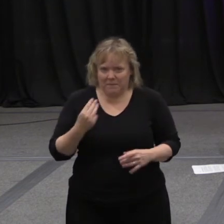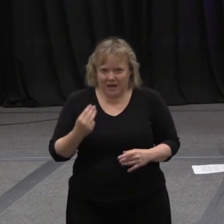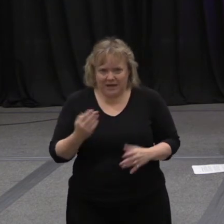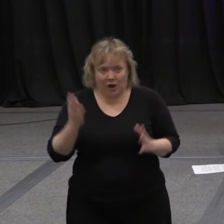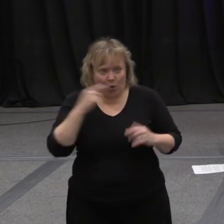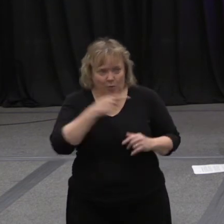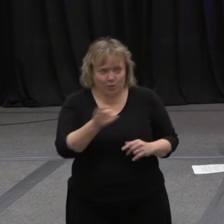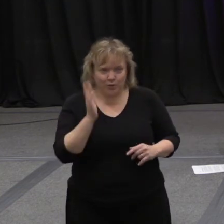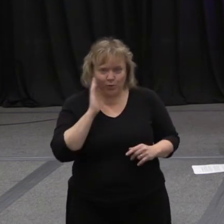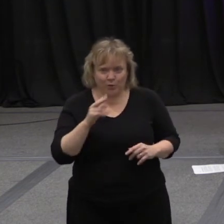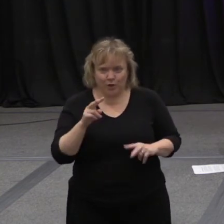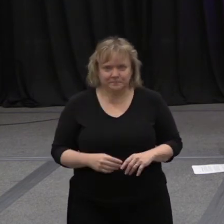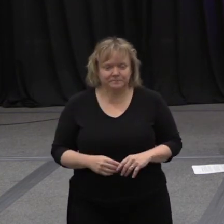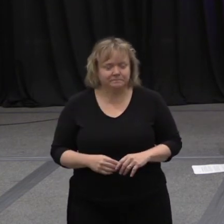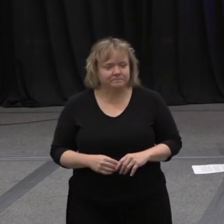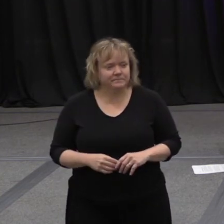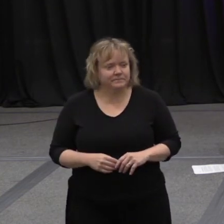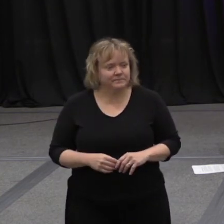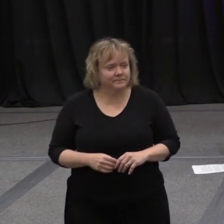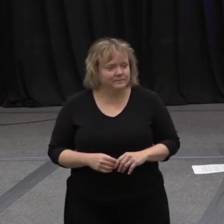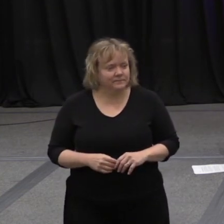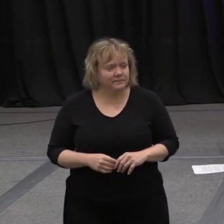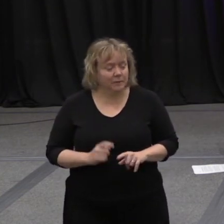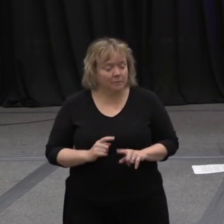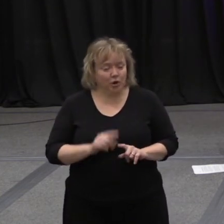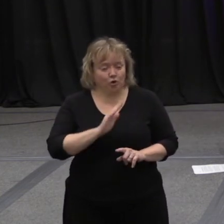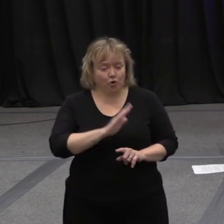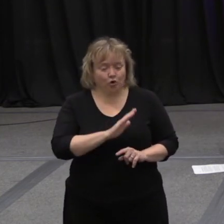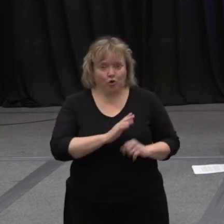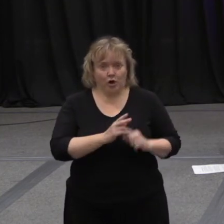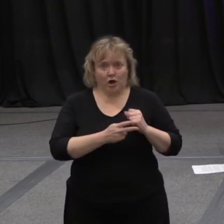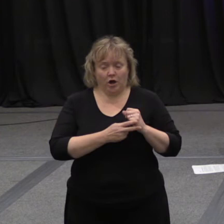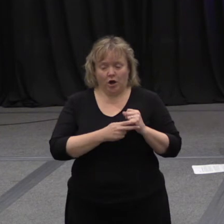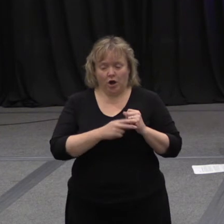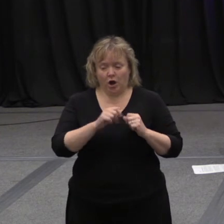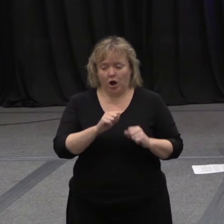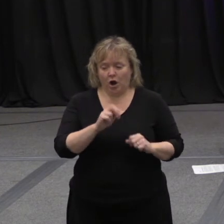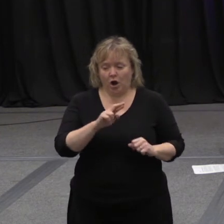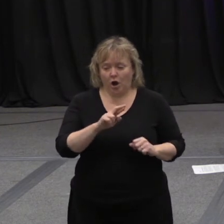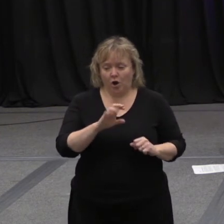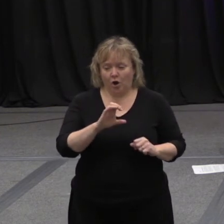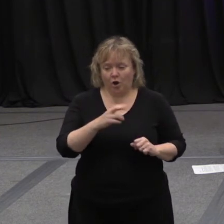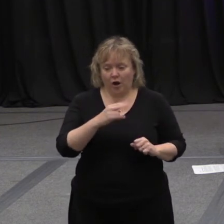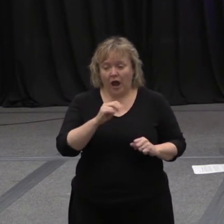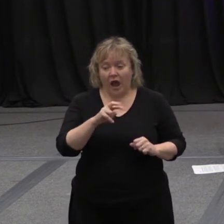to see it Monday. In her archive, there is